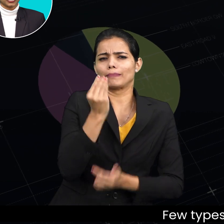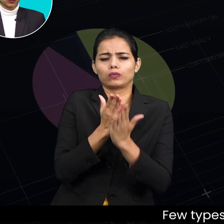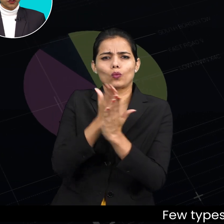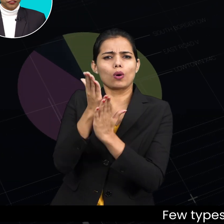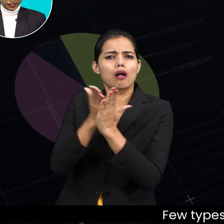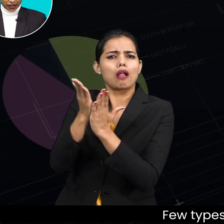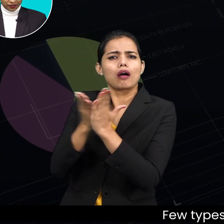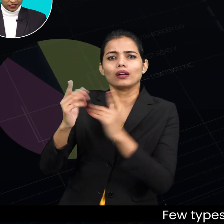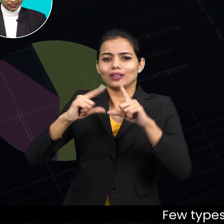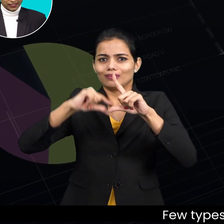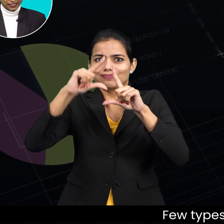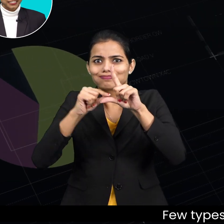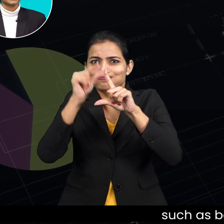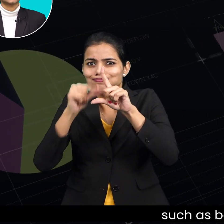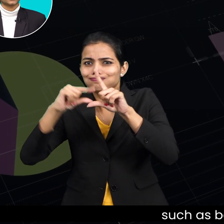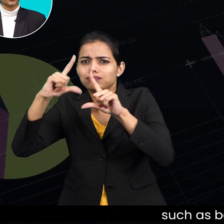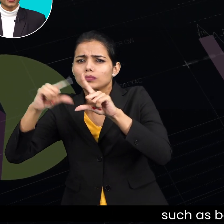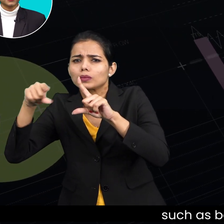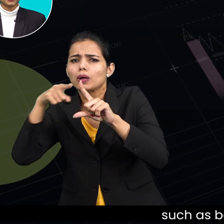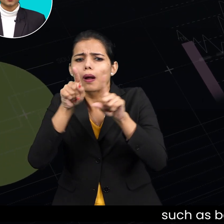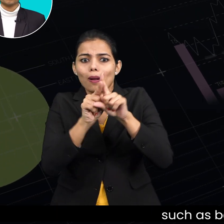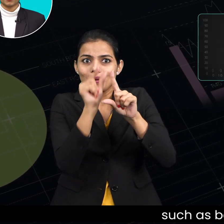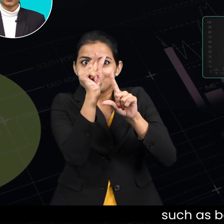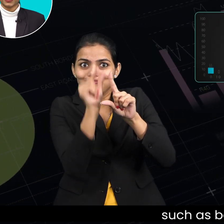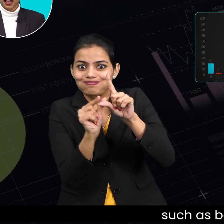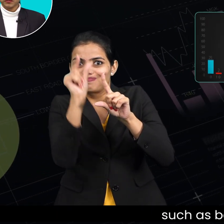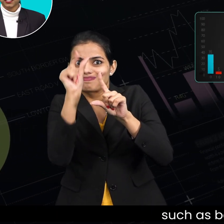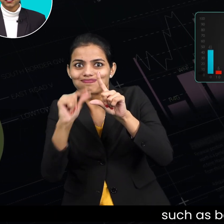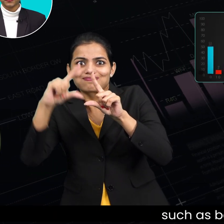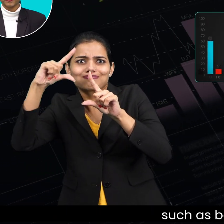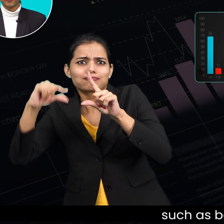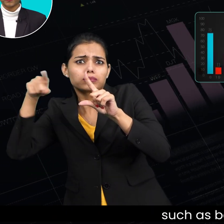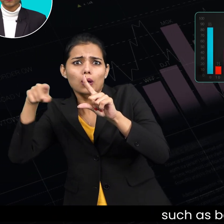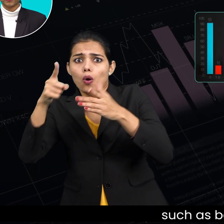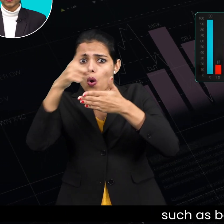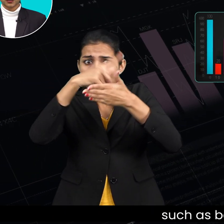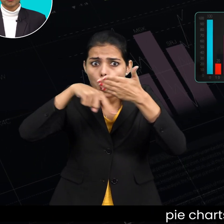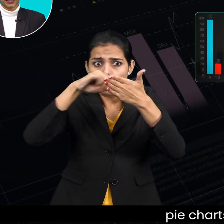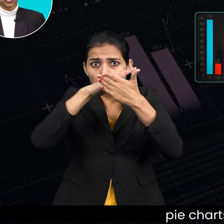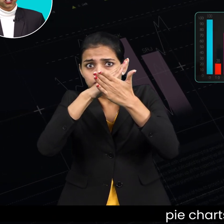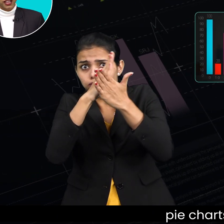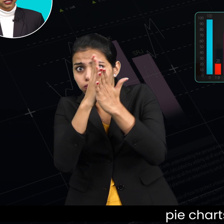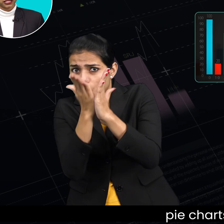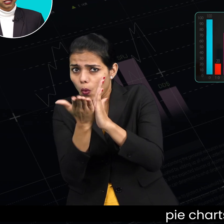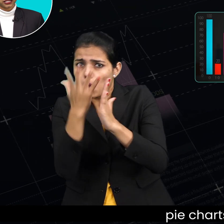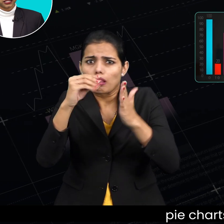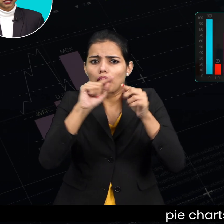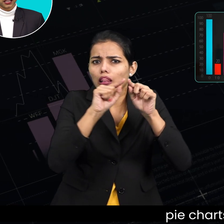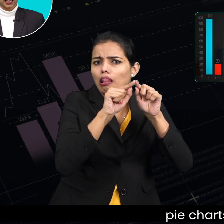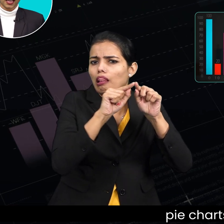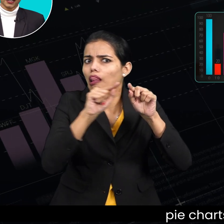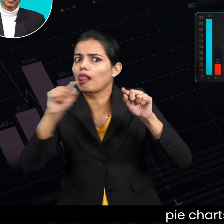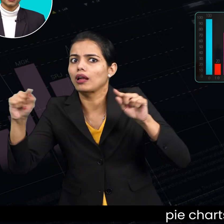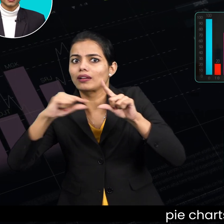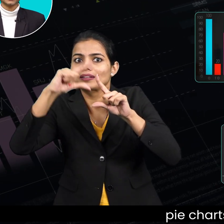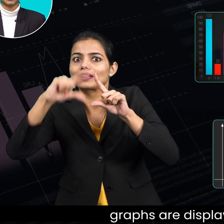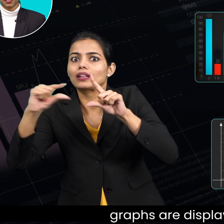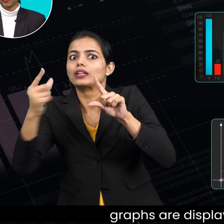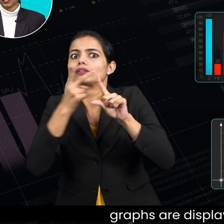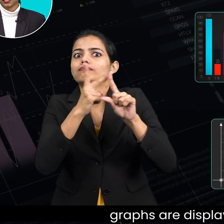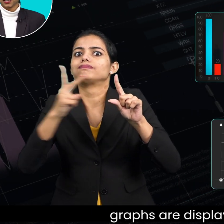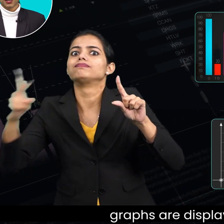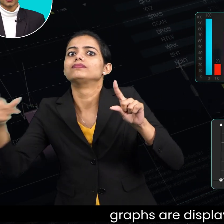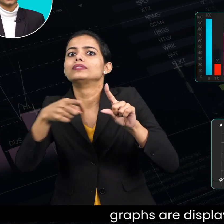Few types of graphs such as bar graphs, pie charts and